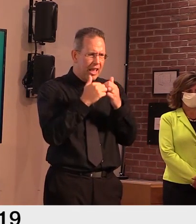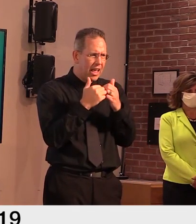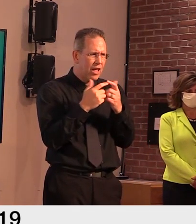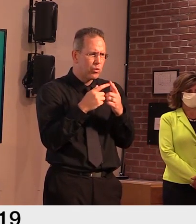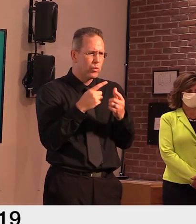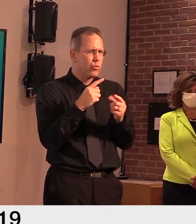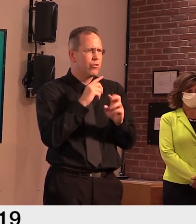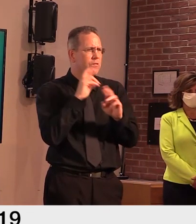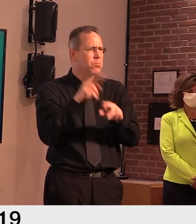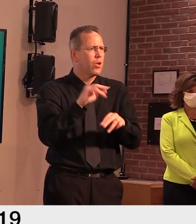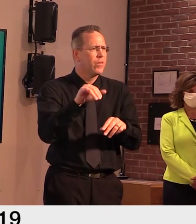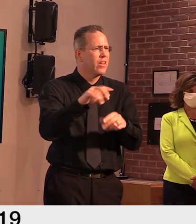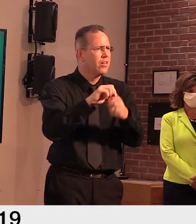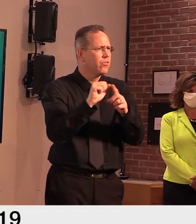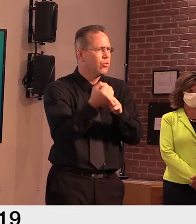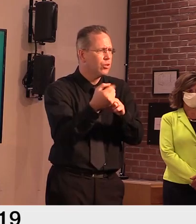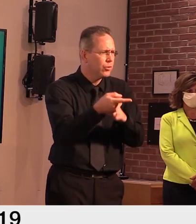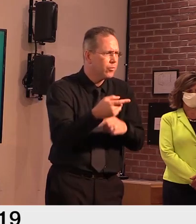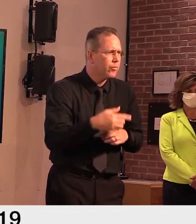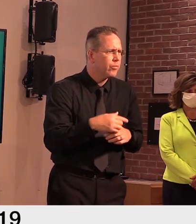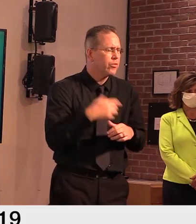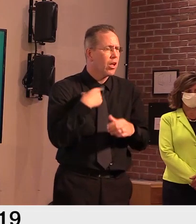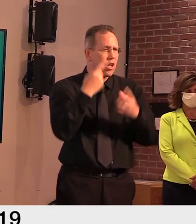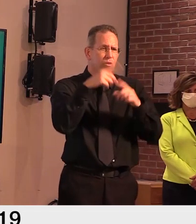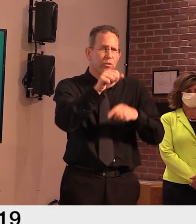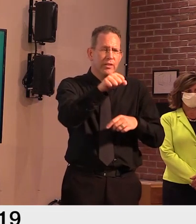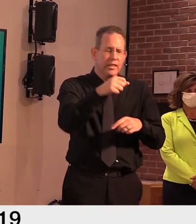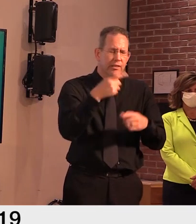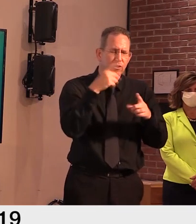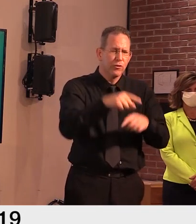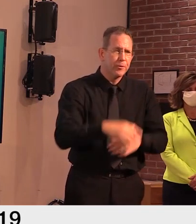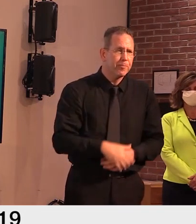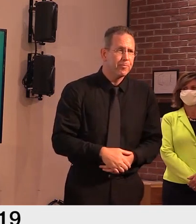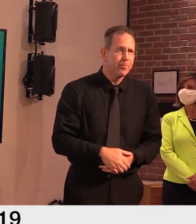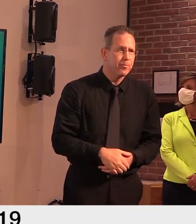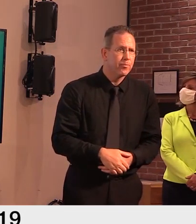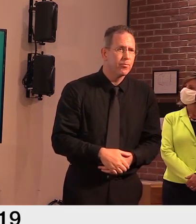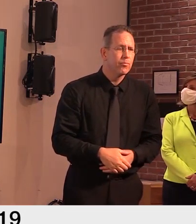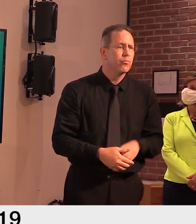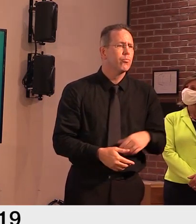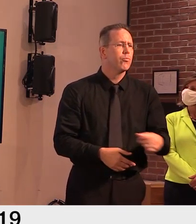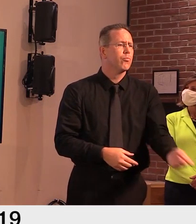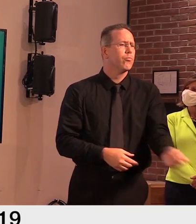cetera, that could have a variety of unintended